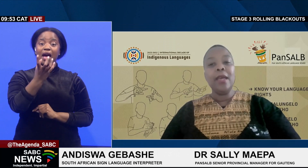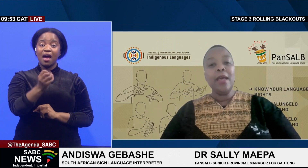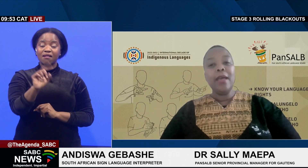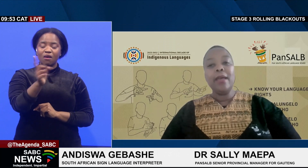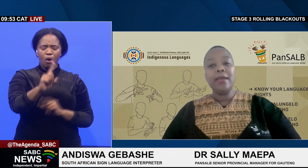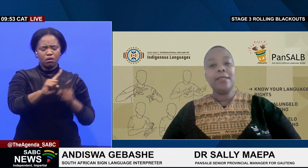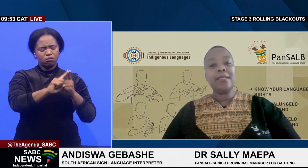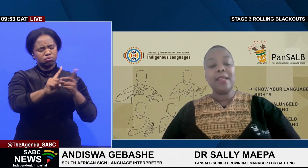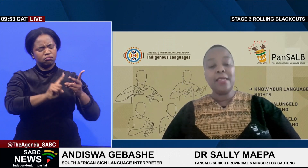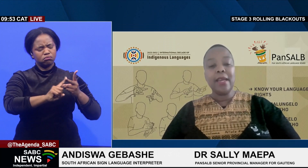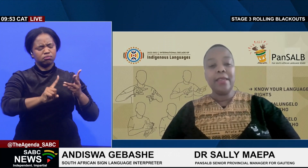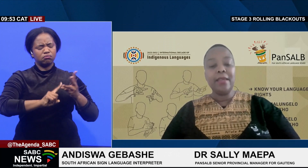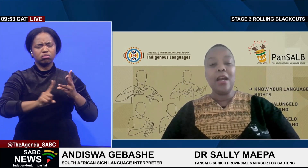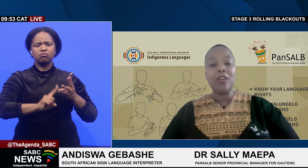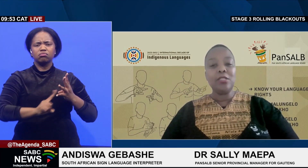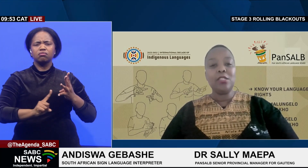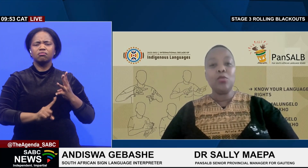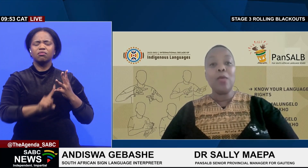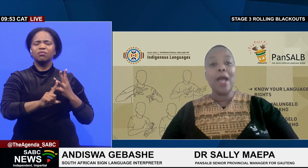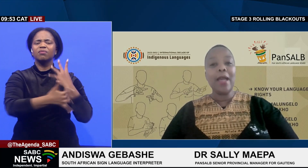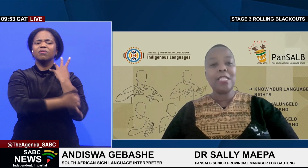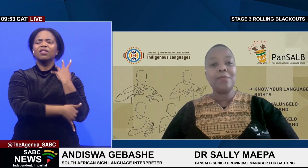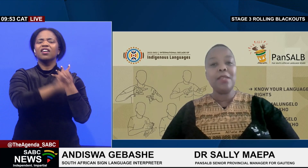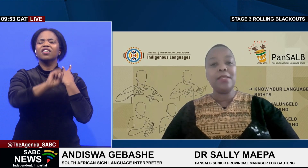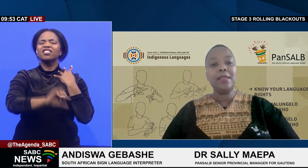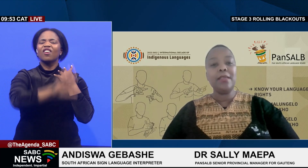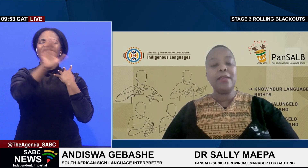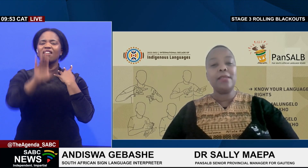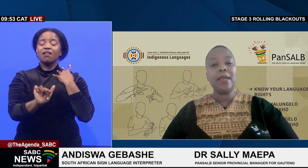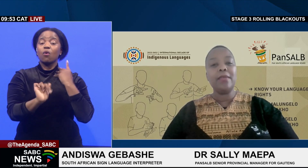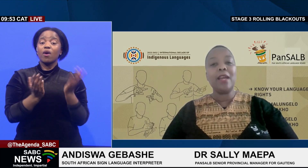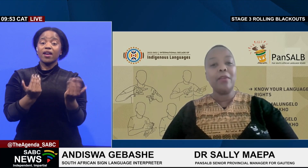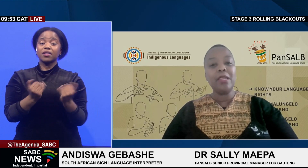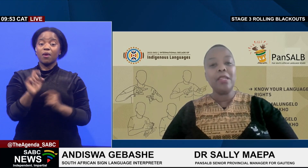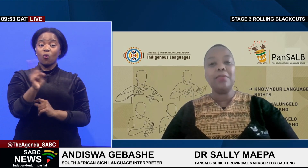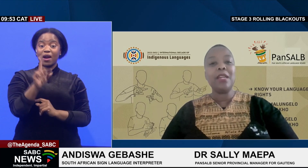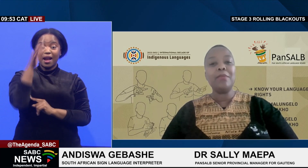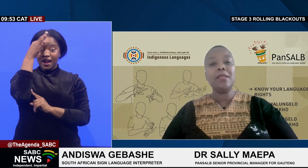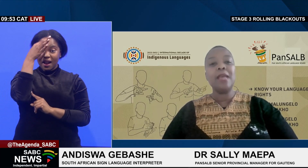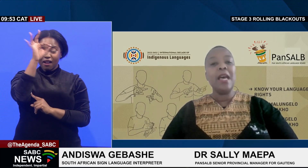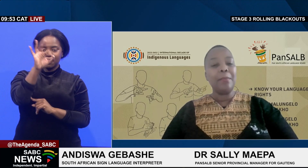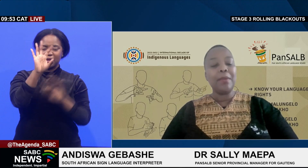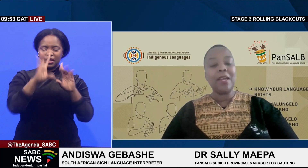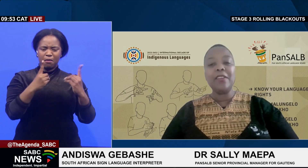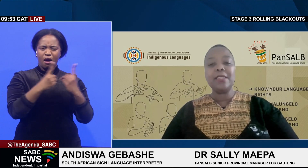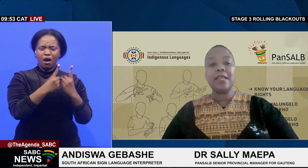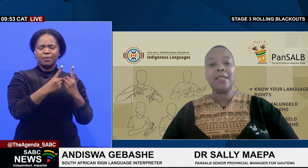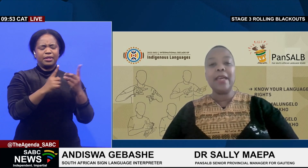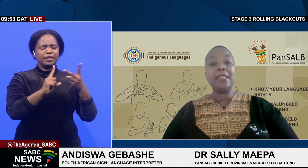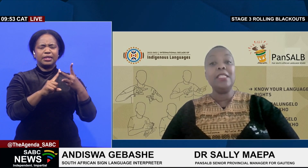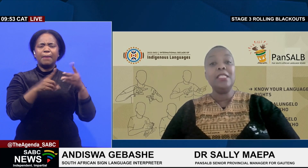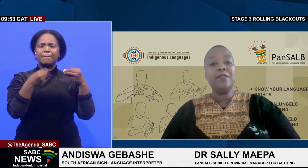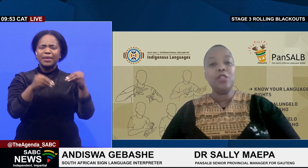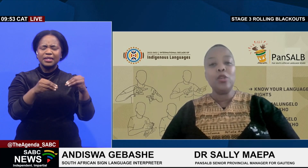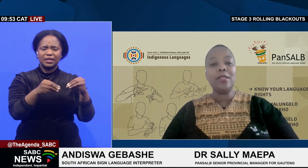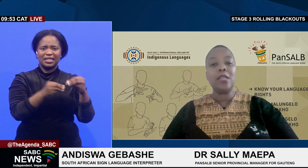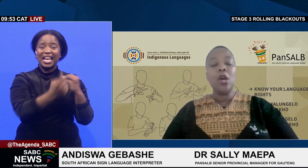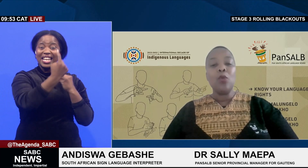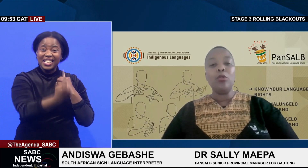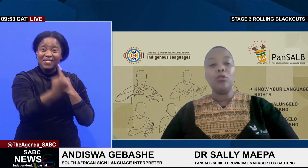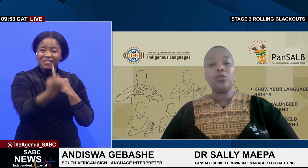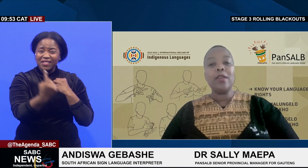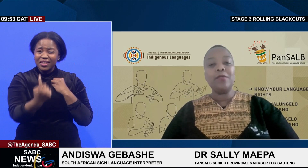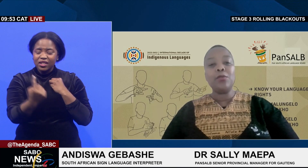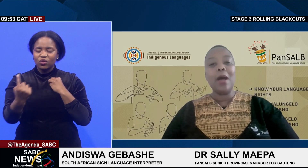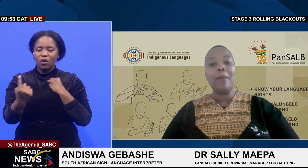every sector in the country. So we are expecting that the government departments, the private sector and individuals